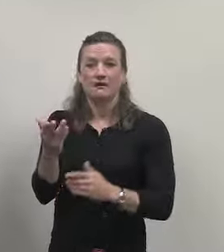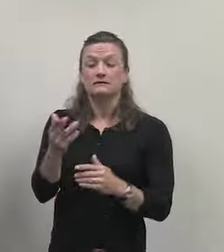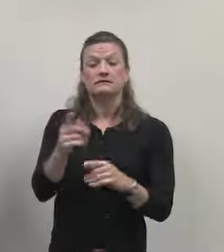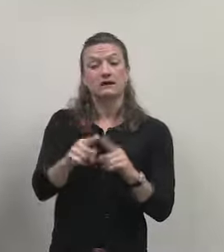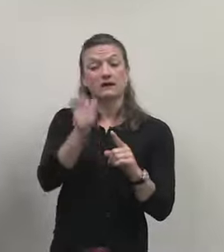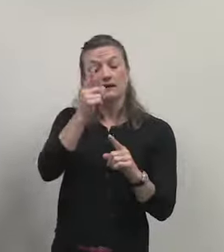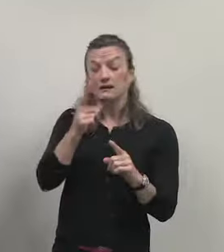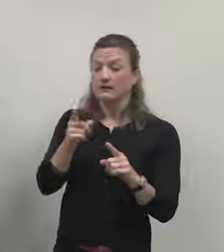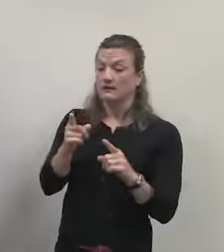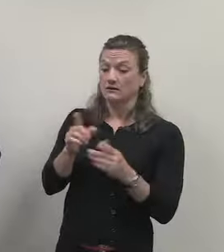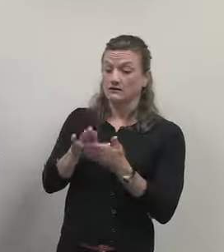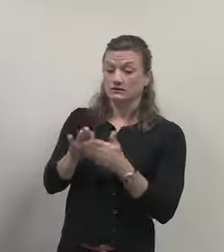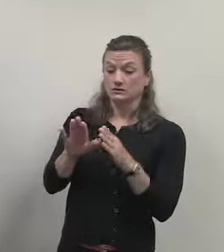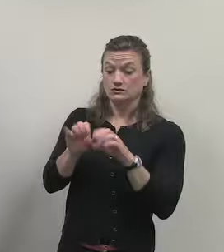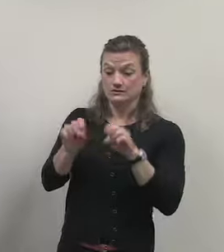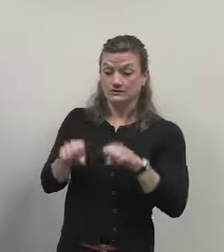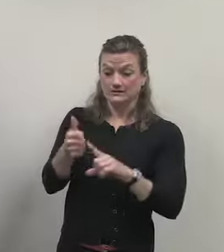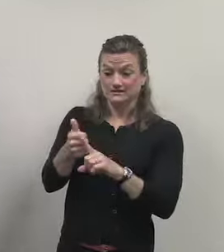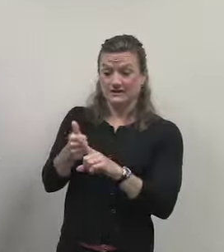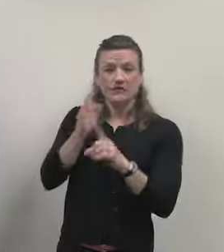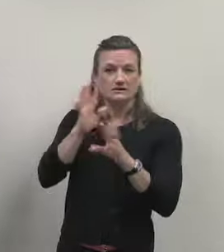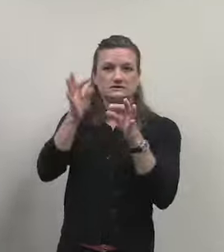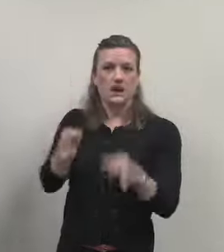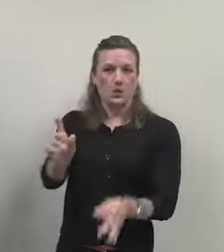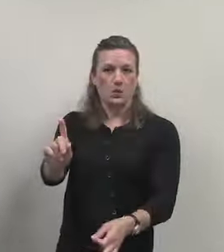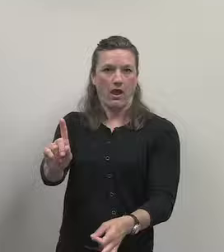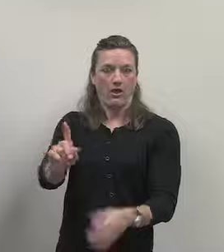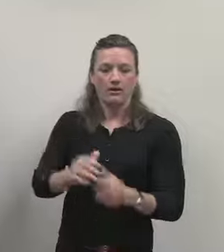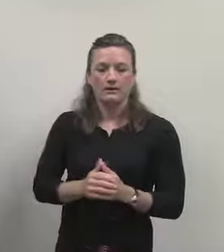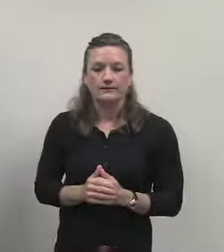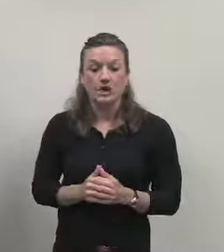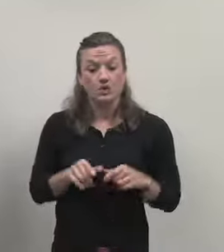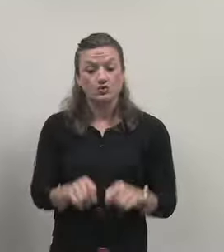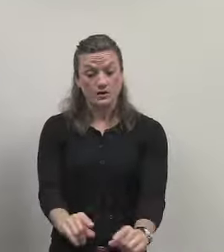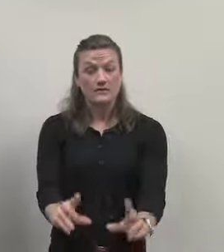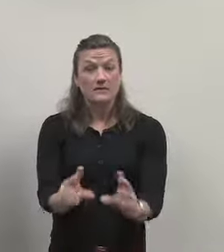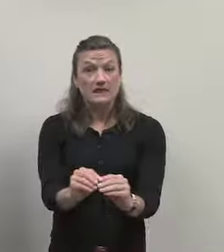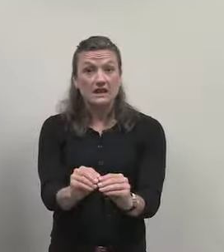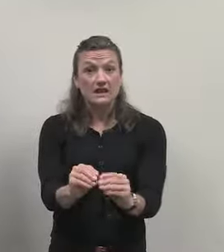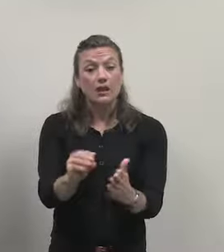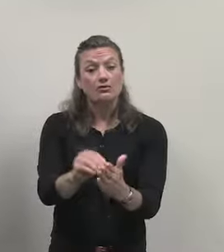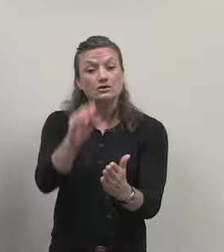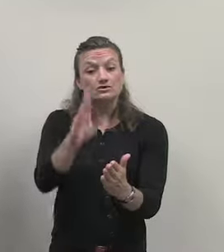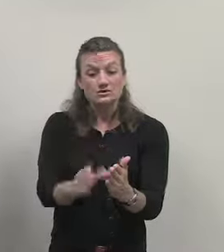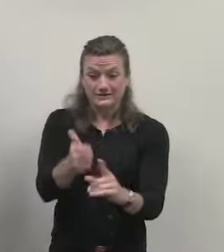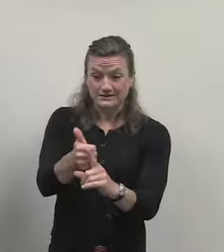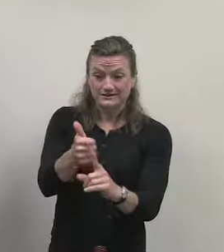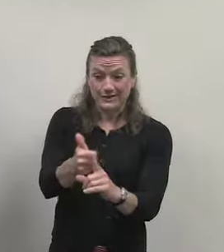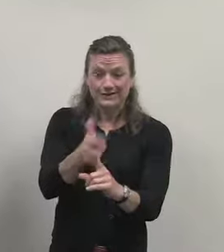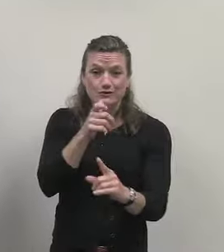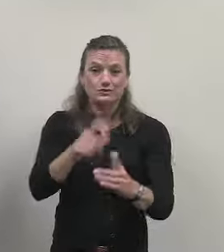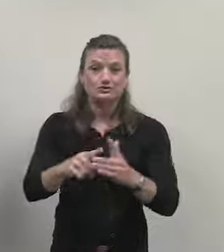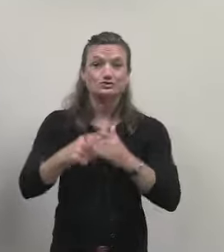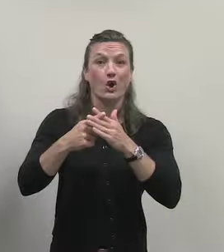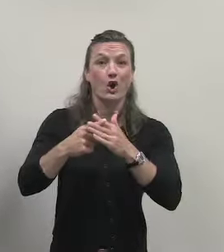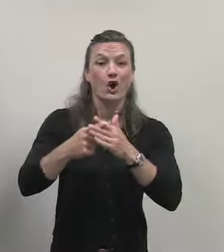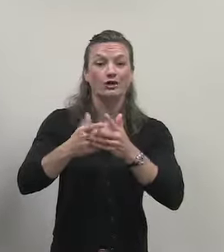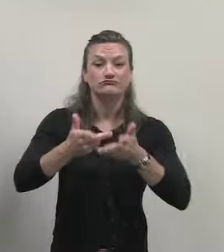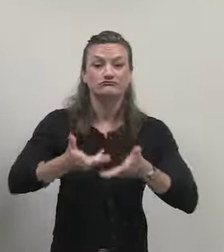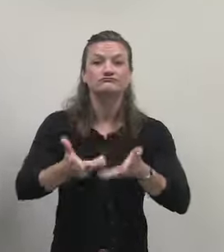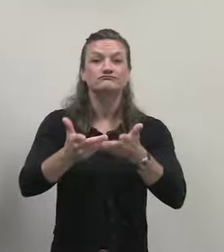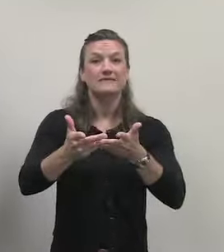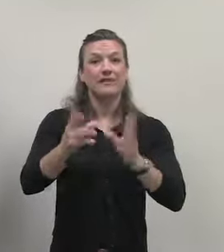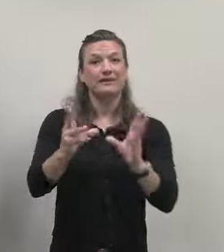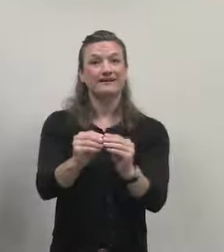school systems to decide where to hold the meetings. At the meetings, the students start the meeting